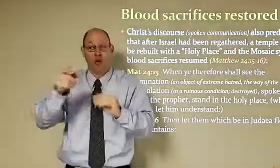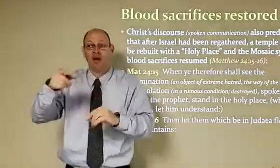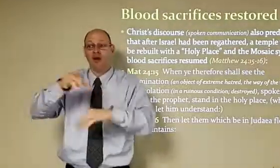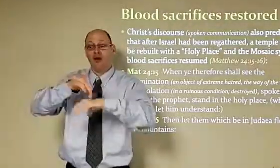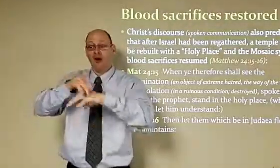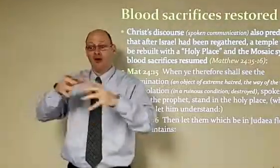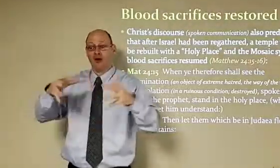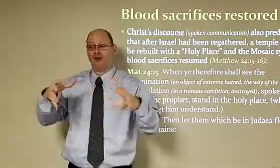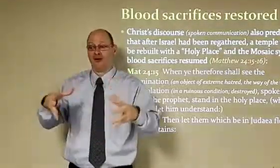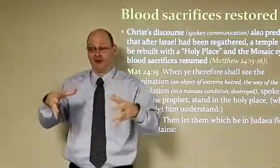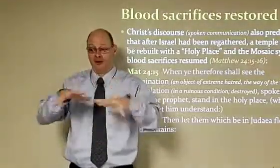interesting story.